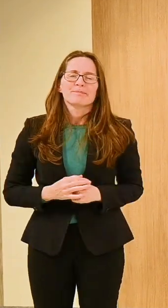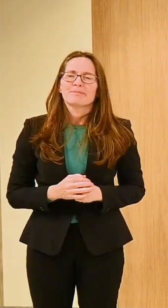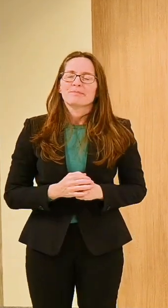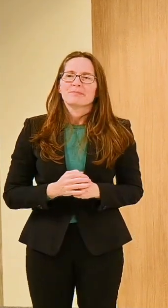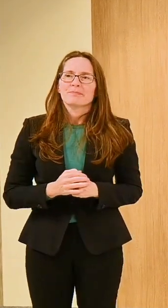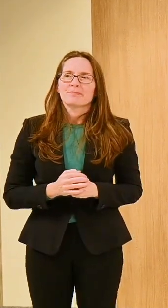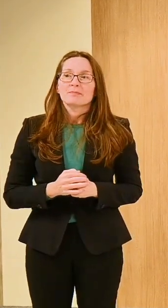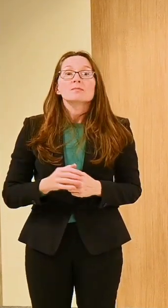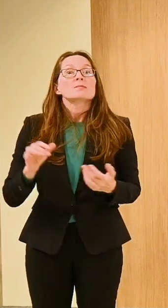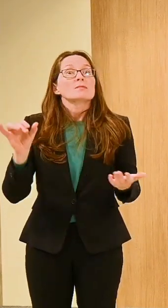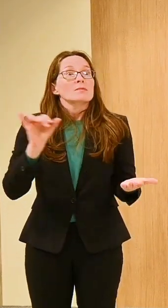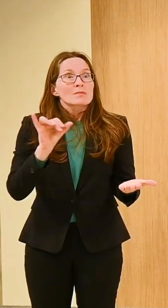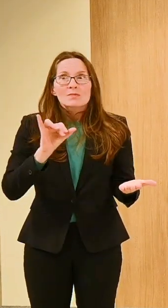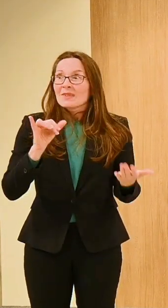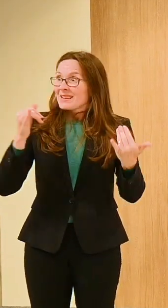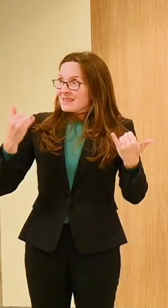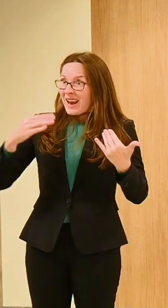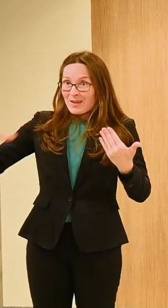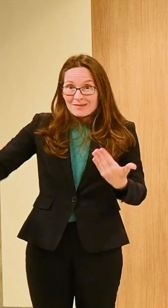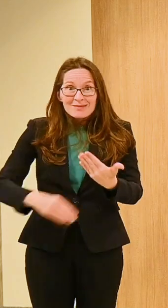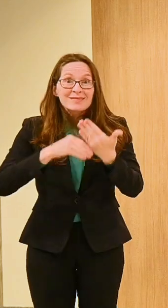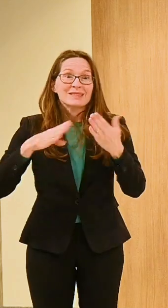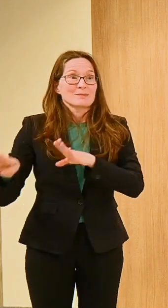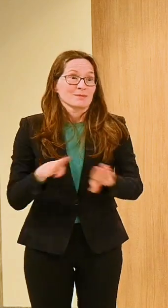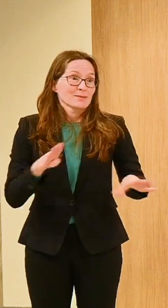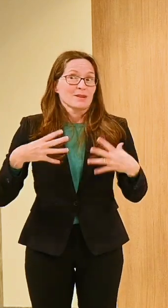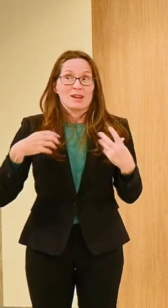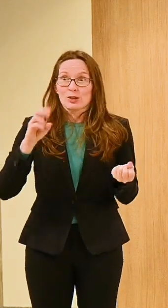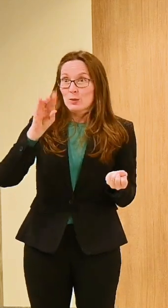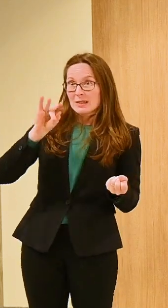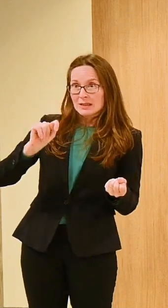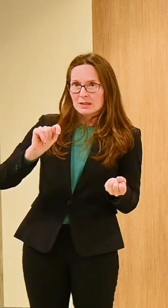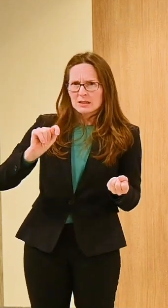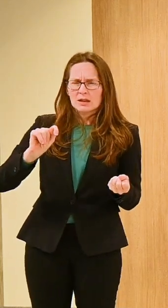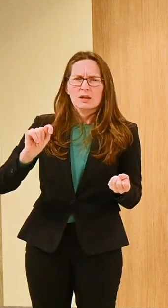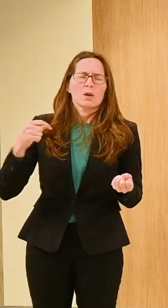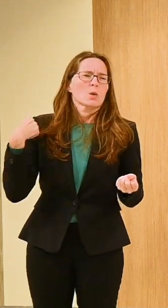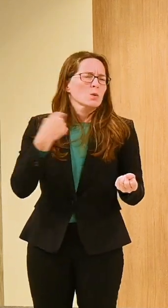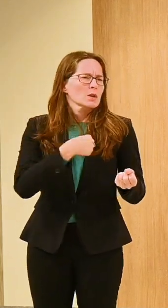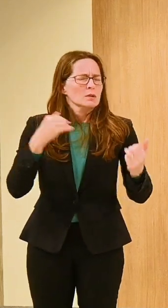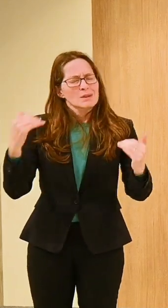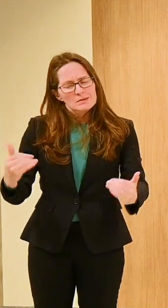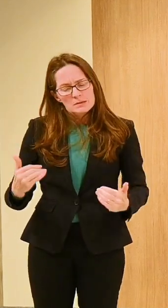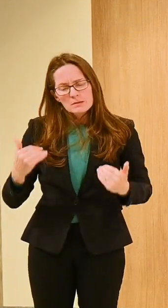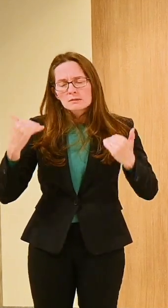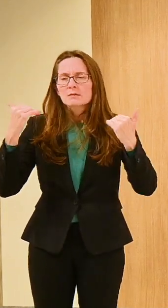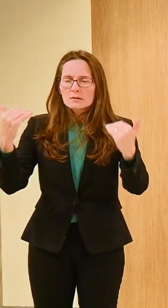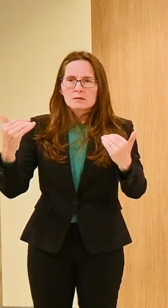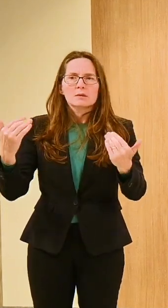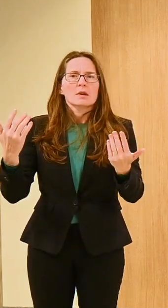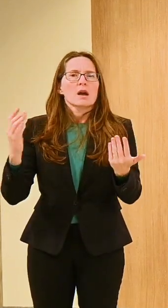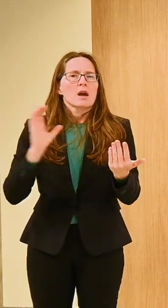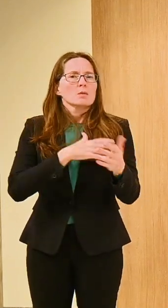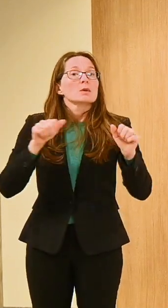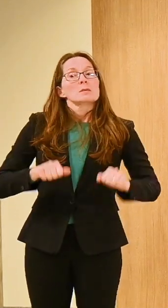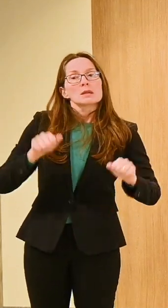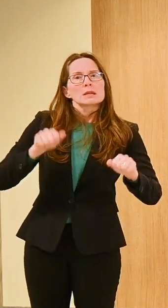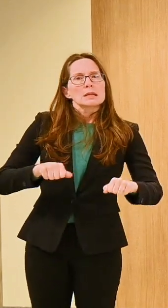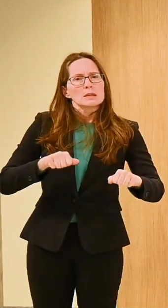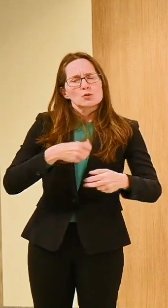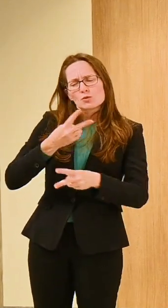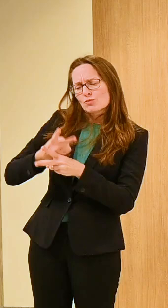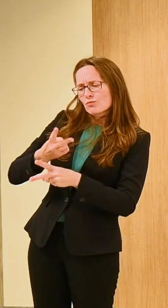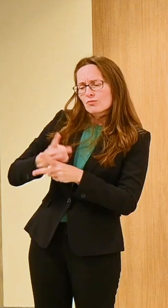new behavioral health unit, we are advancing our efforts to support those who are experiencing mental and behavioral health care